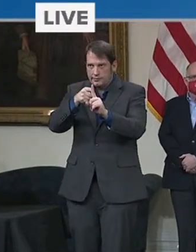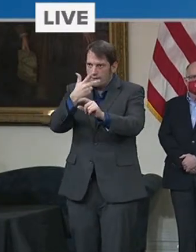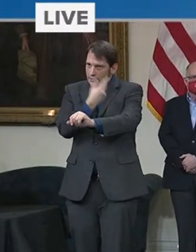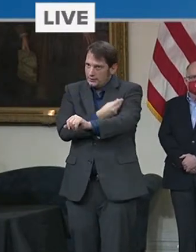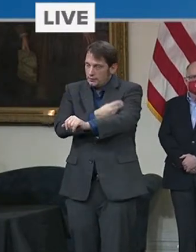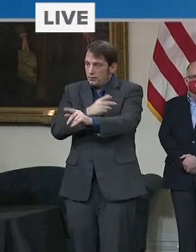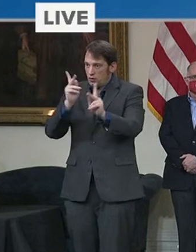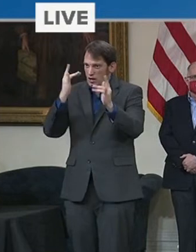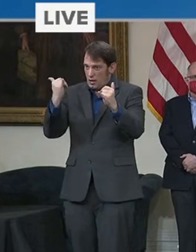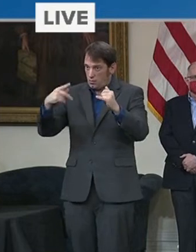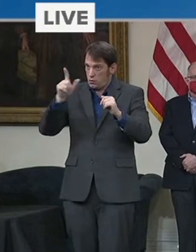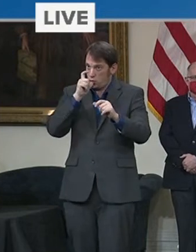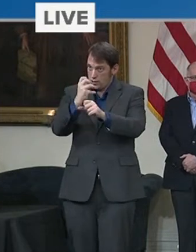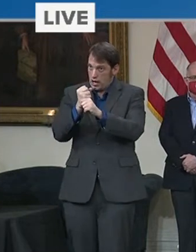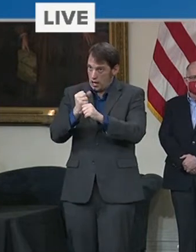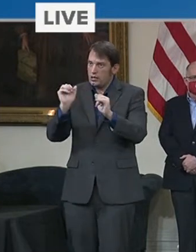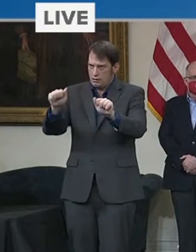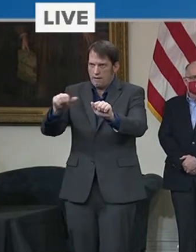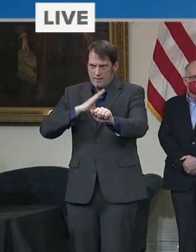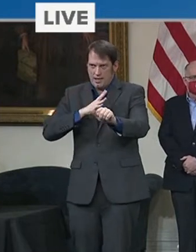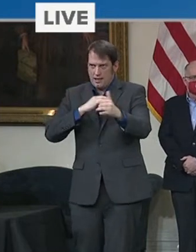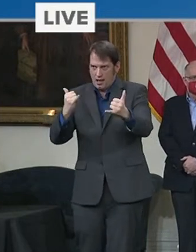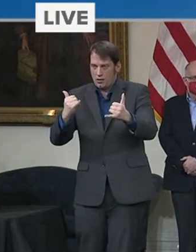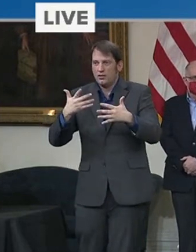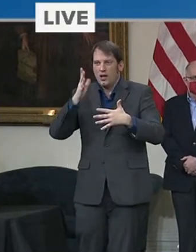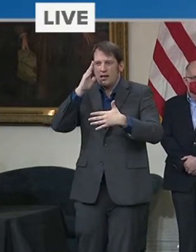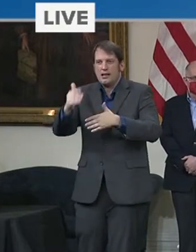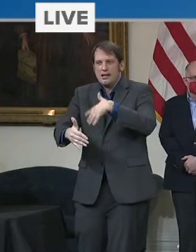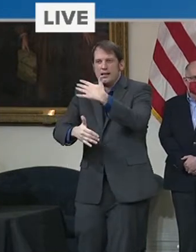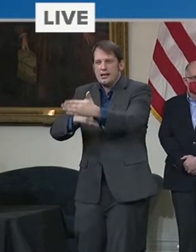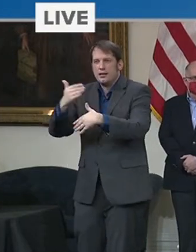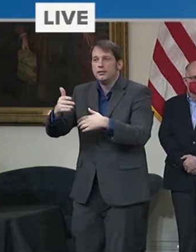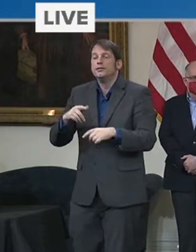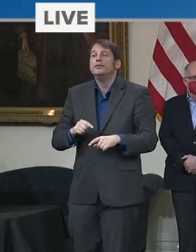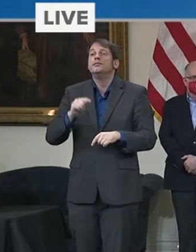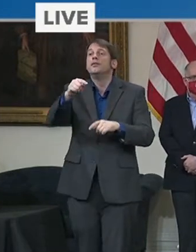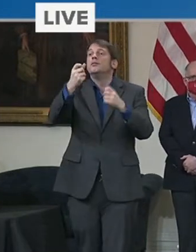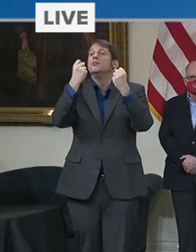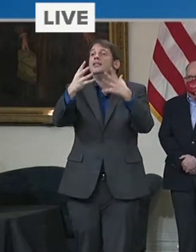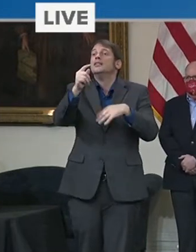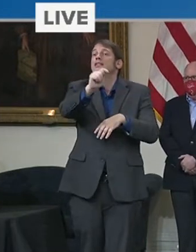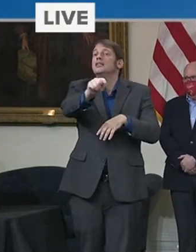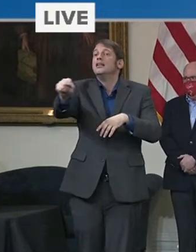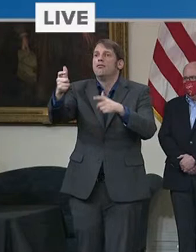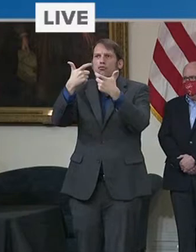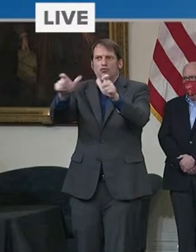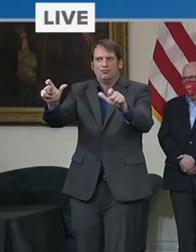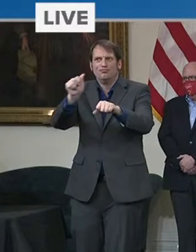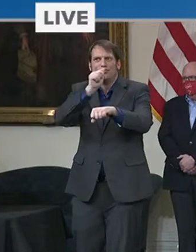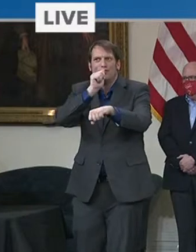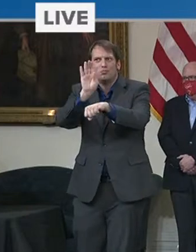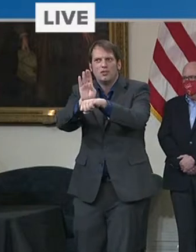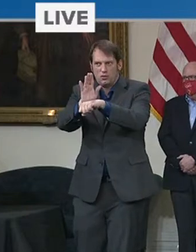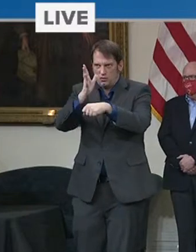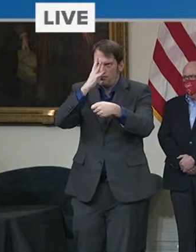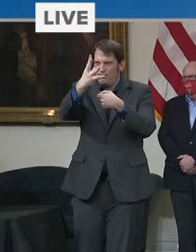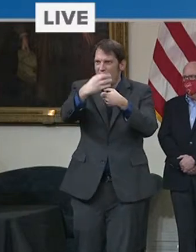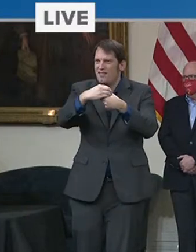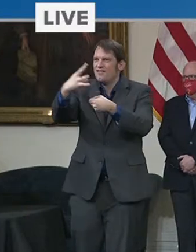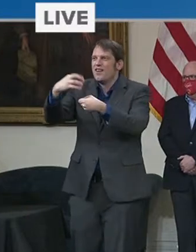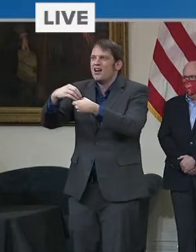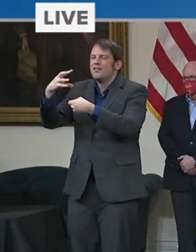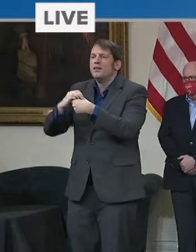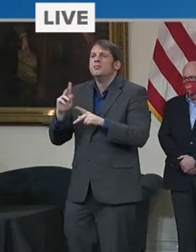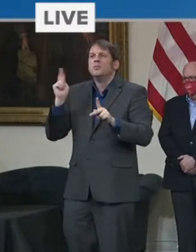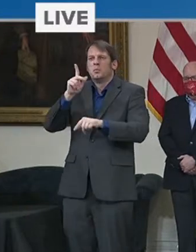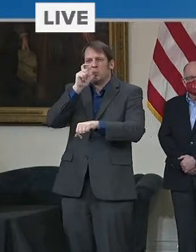and large private practices joined the mix early on. They have taken care of many of our frontline healthcare heroes, and